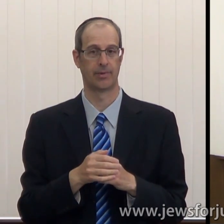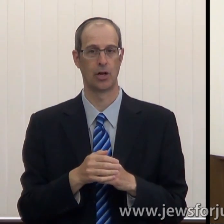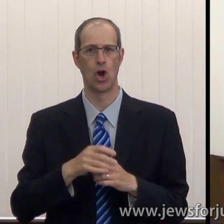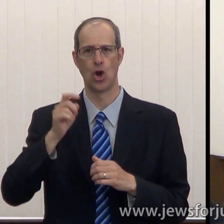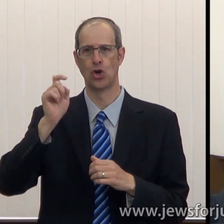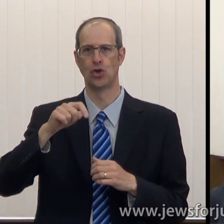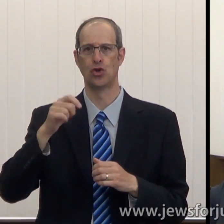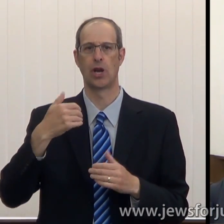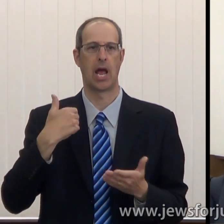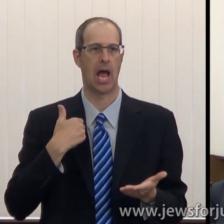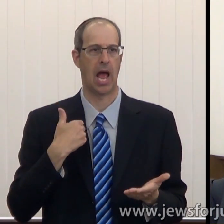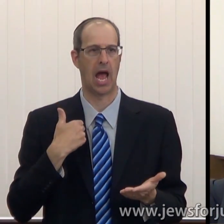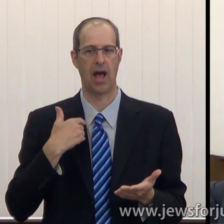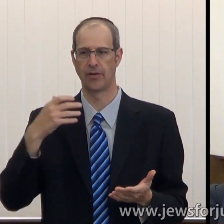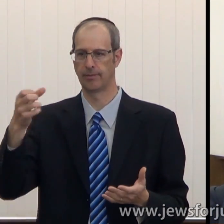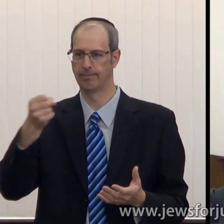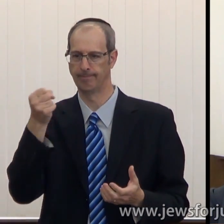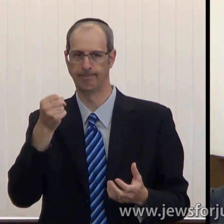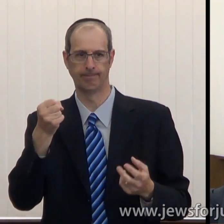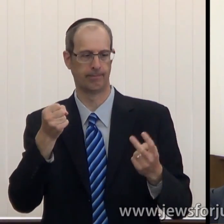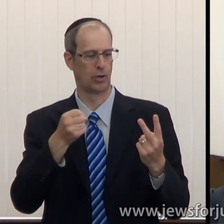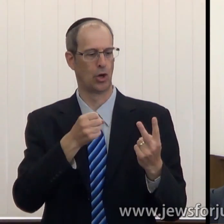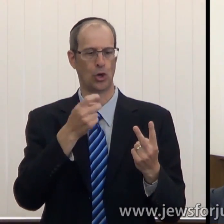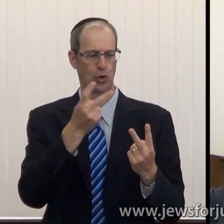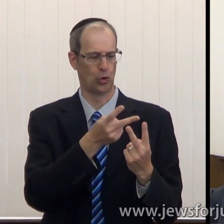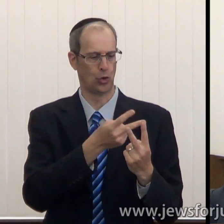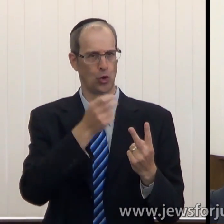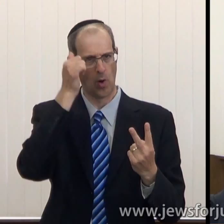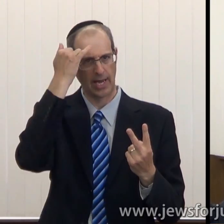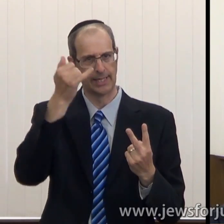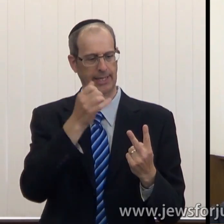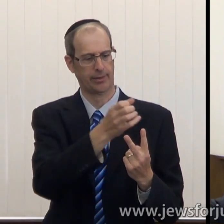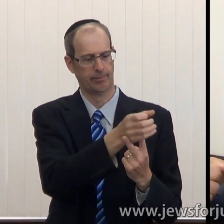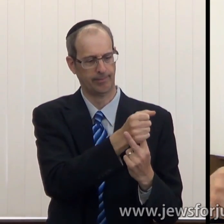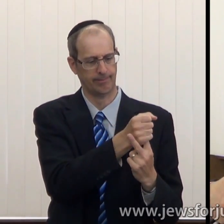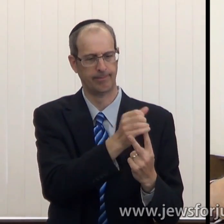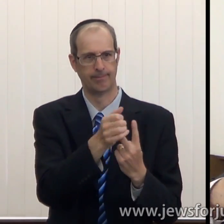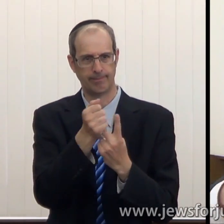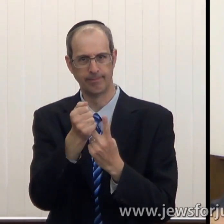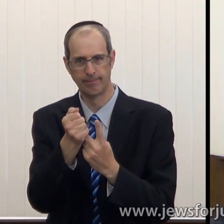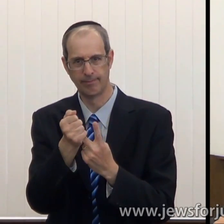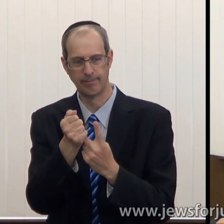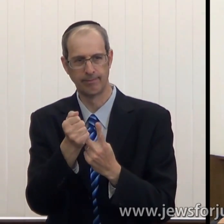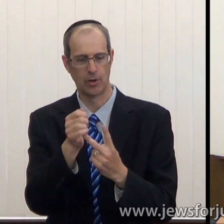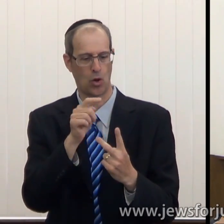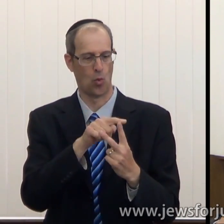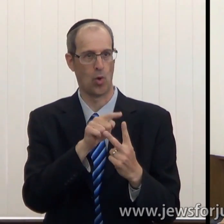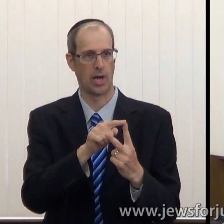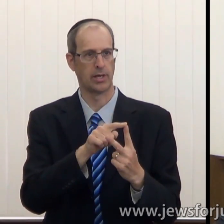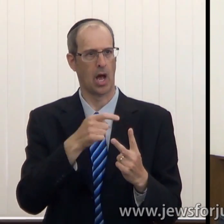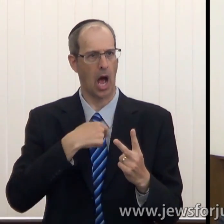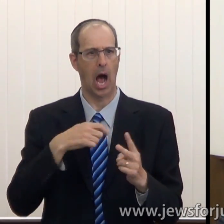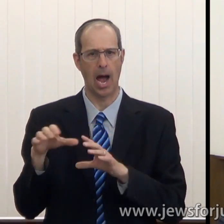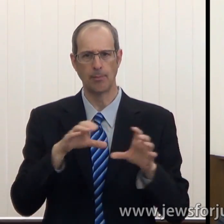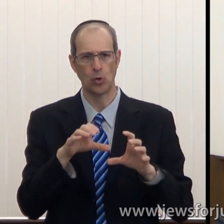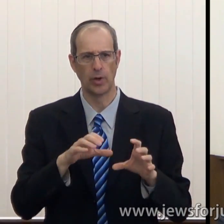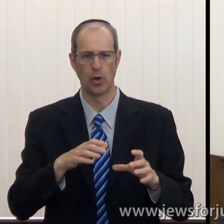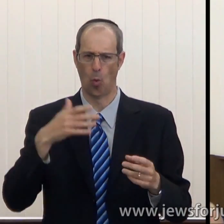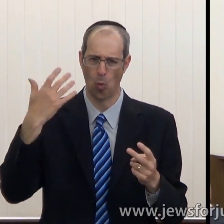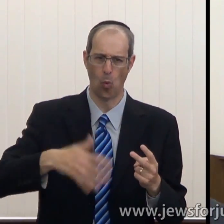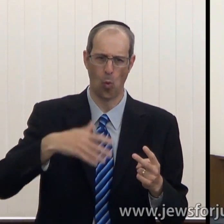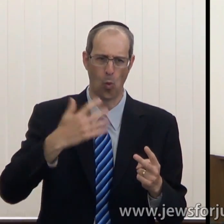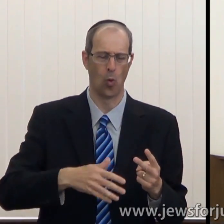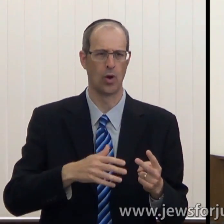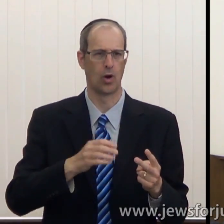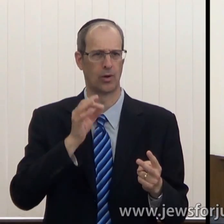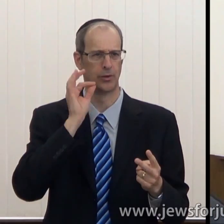able to take hold of both of these ideas. One, that I'm doing something that's incredible.